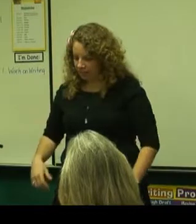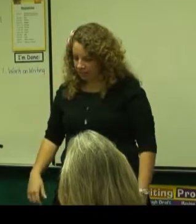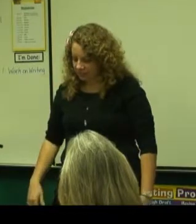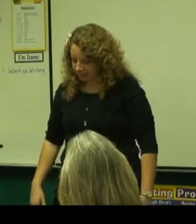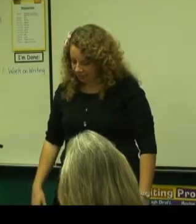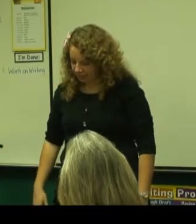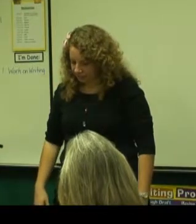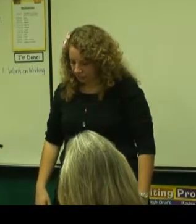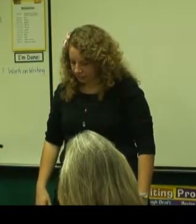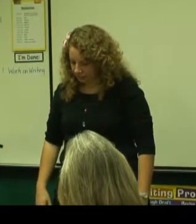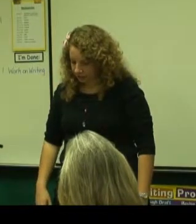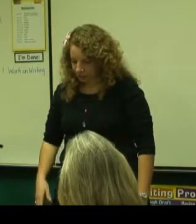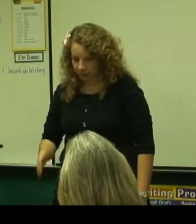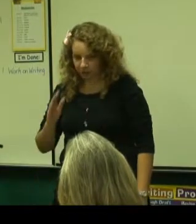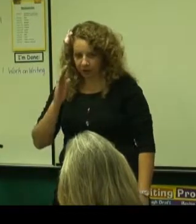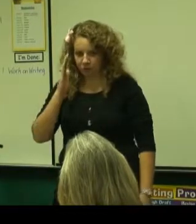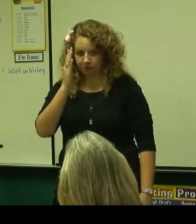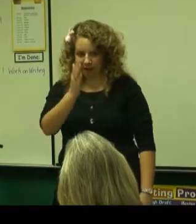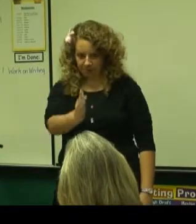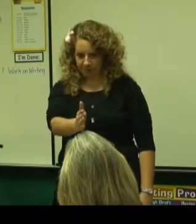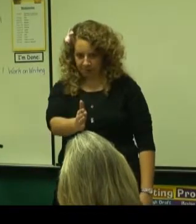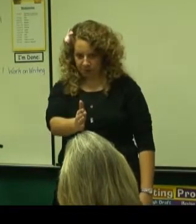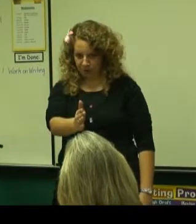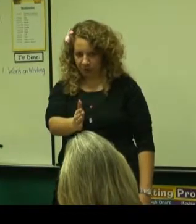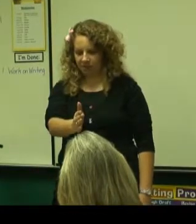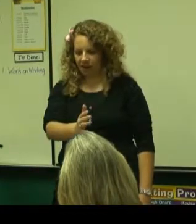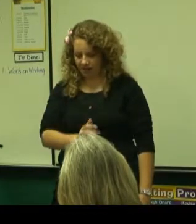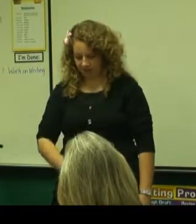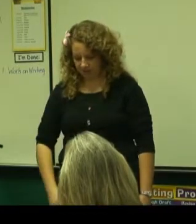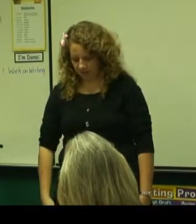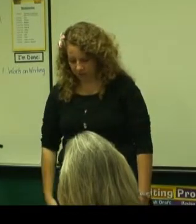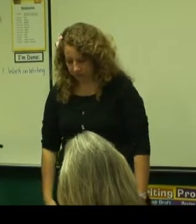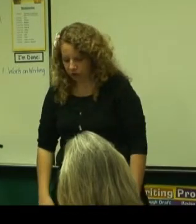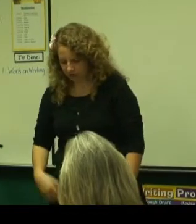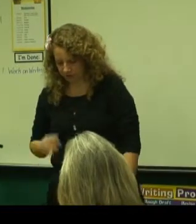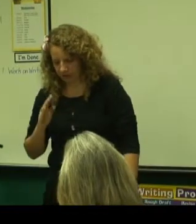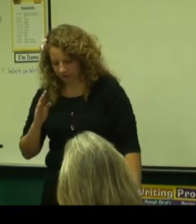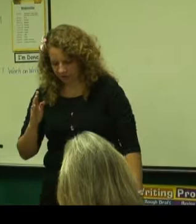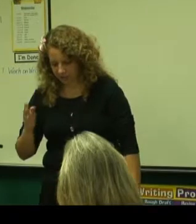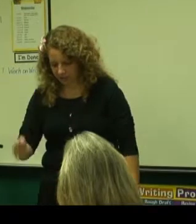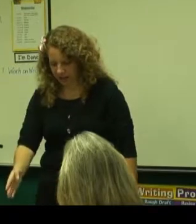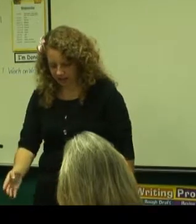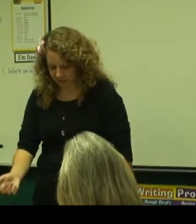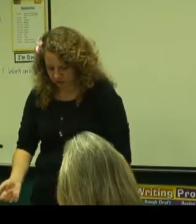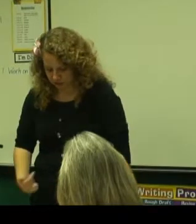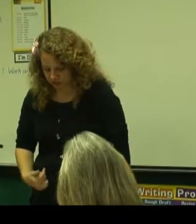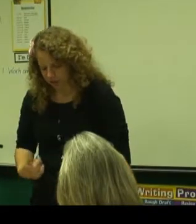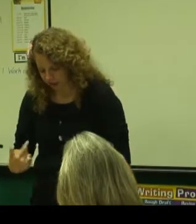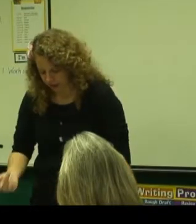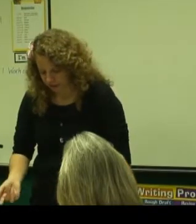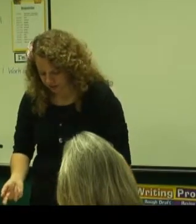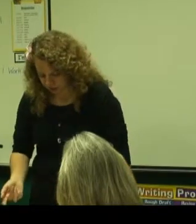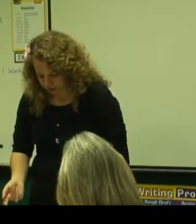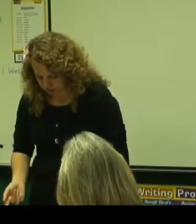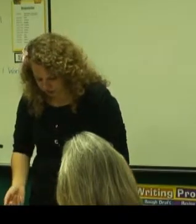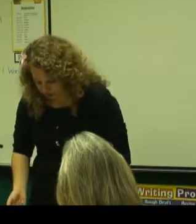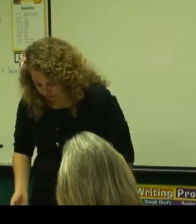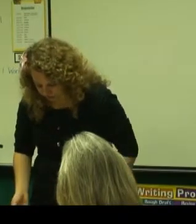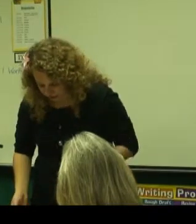head slightly forward, and looking directly at the person asking, or that is being asked the question, that you're asking the question of.